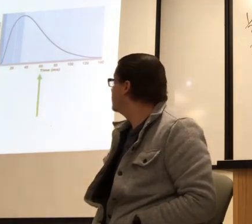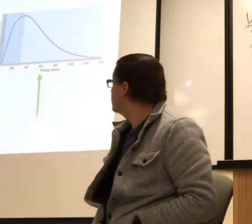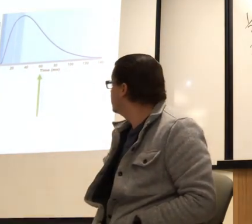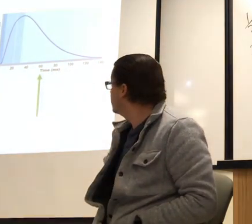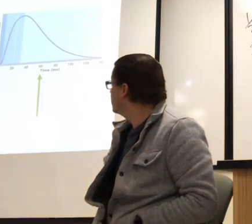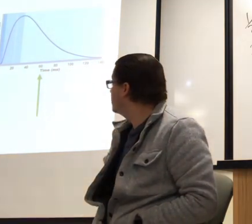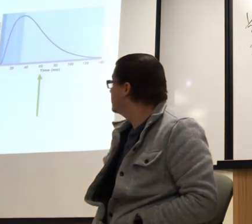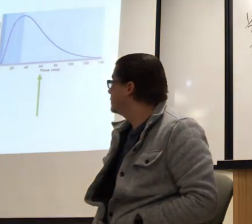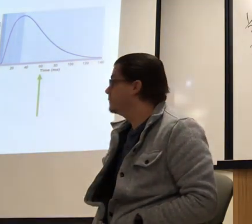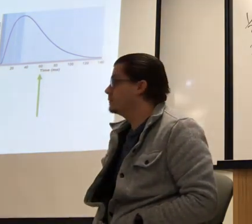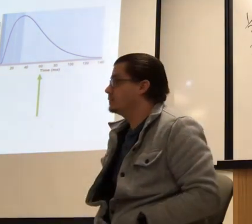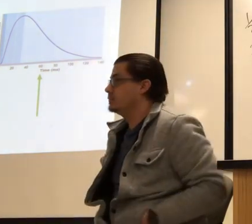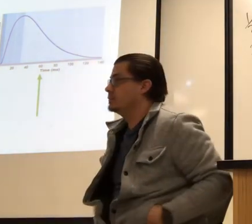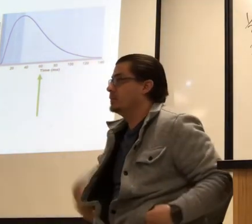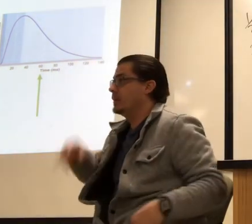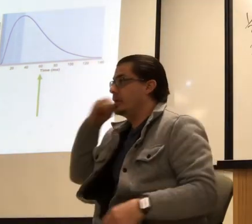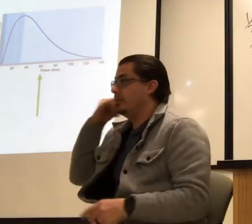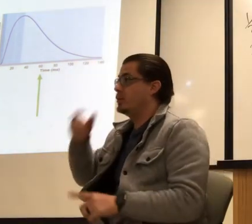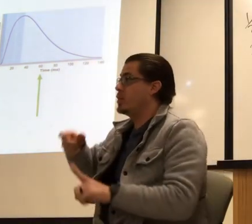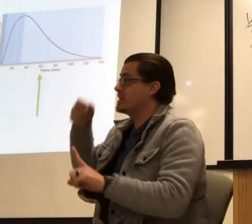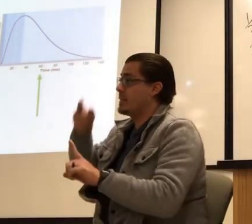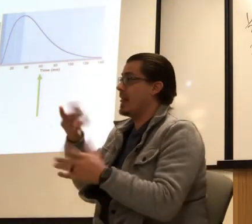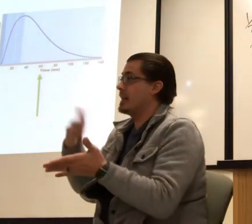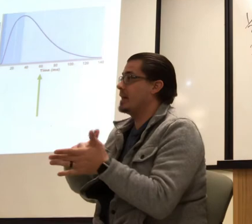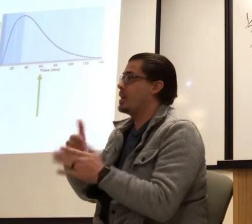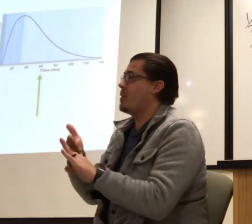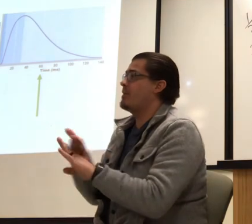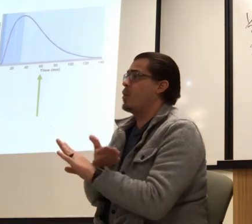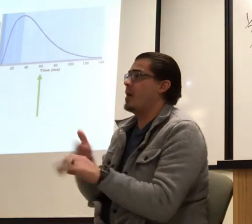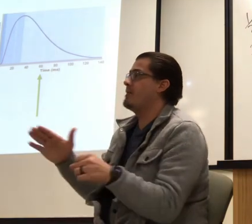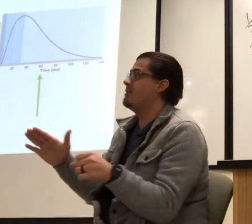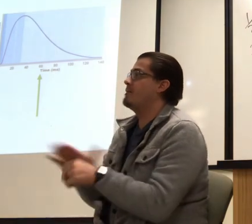before it completely relaxes.